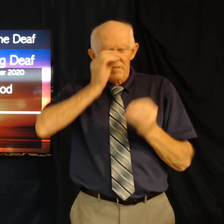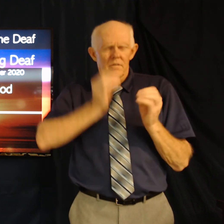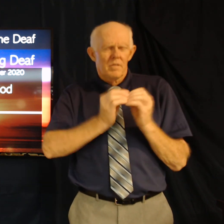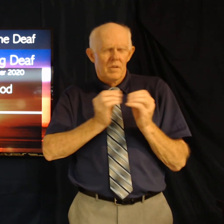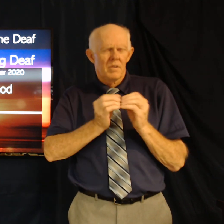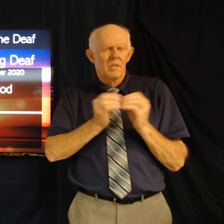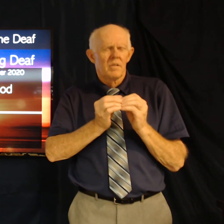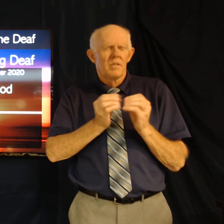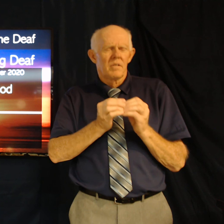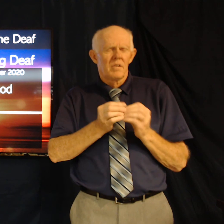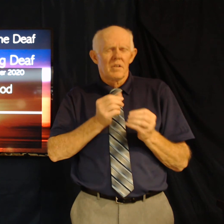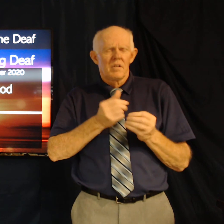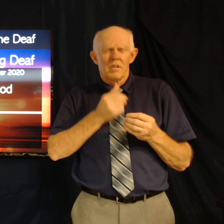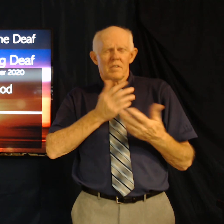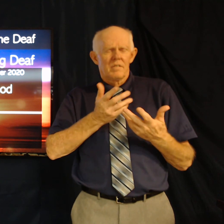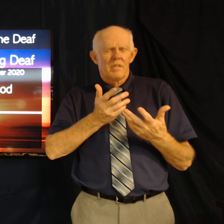You make us want to learn more.